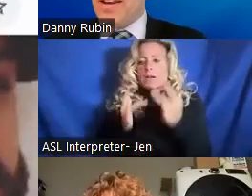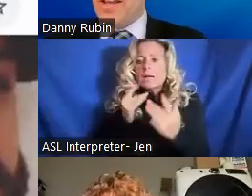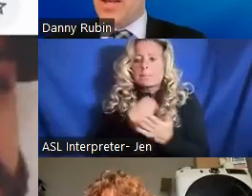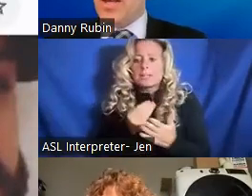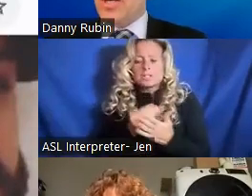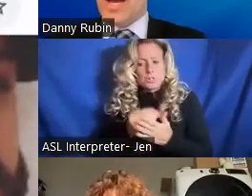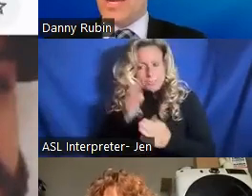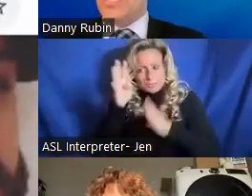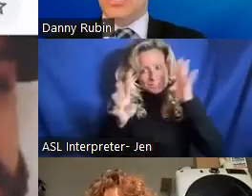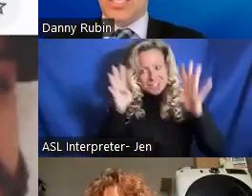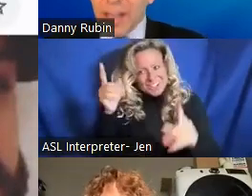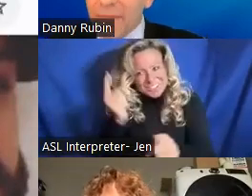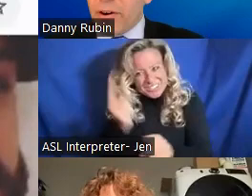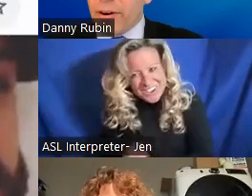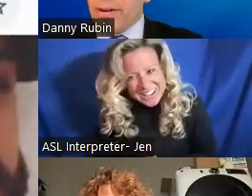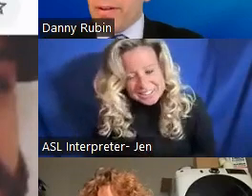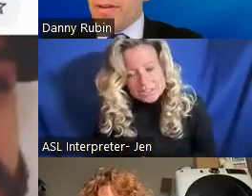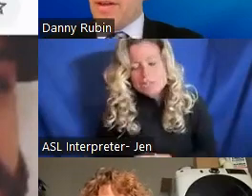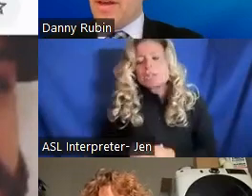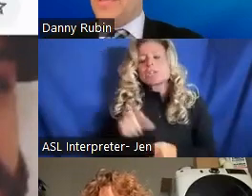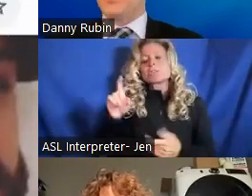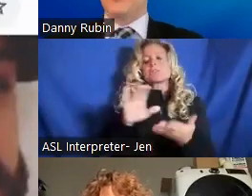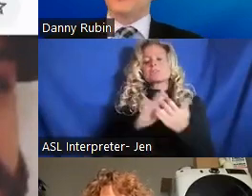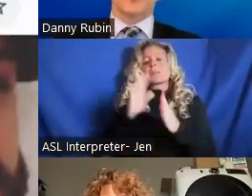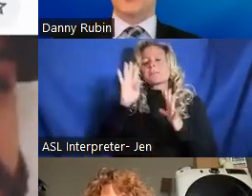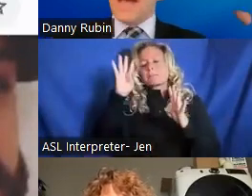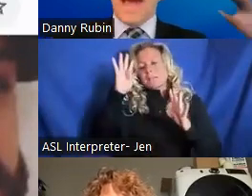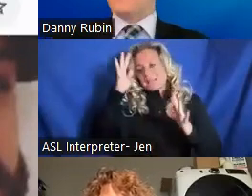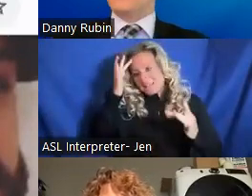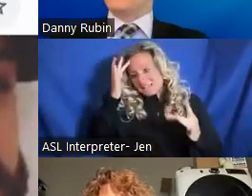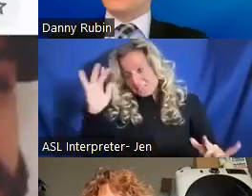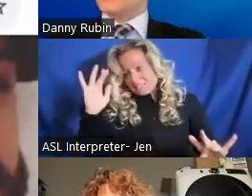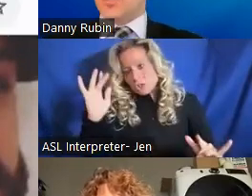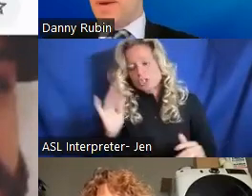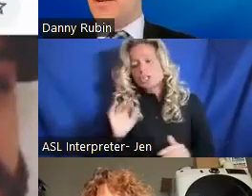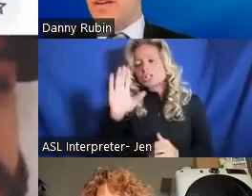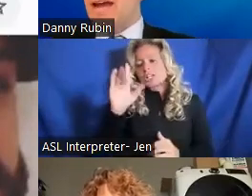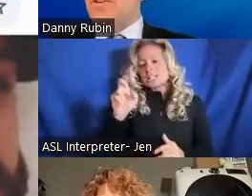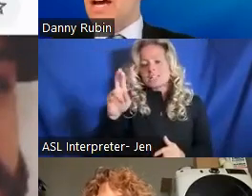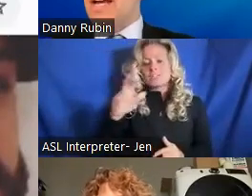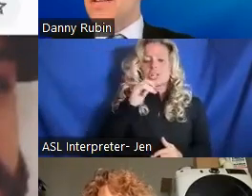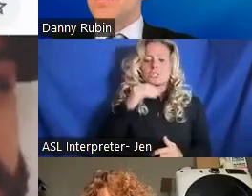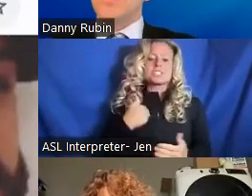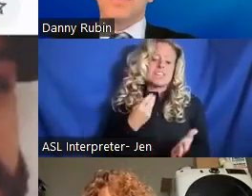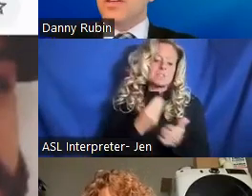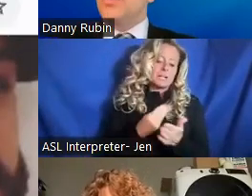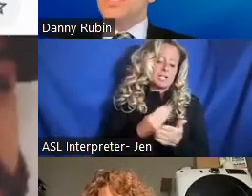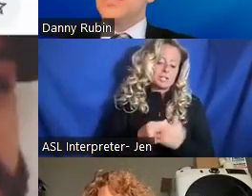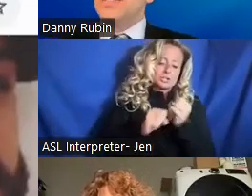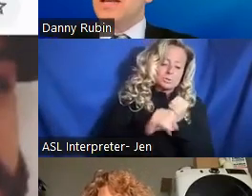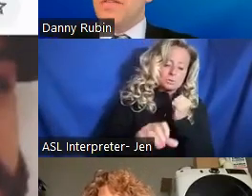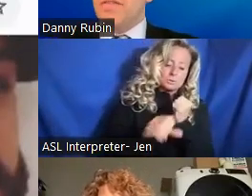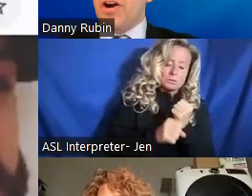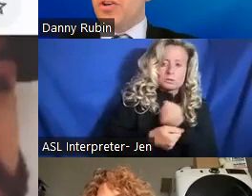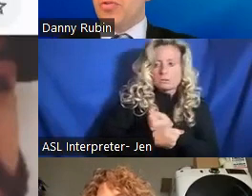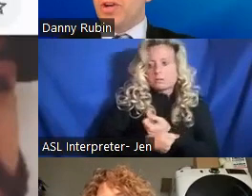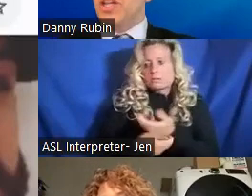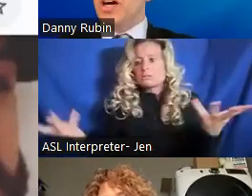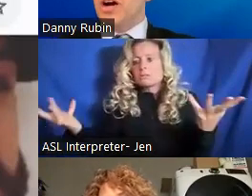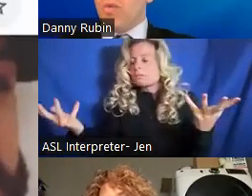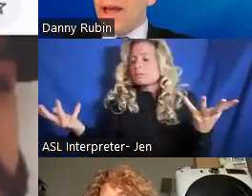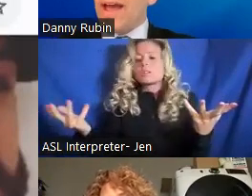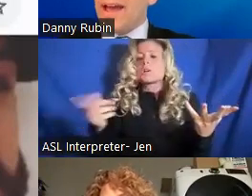creative, right? You got to get clever as opposed to just having money to spend on advertising. You did it in a